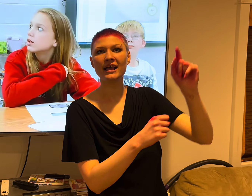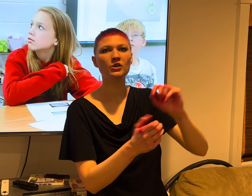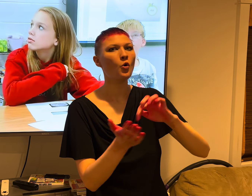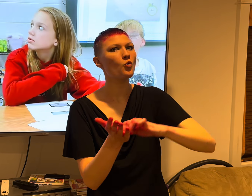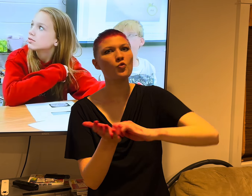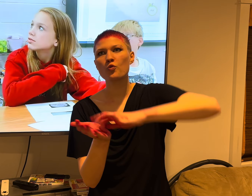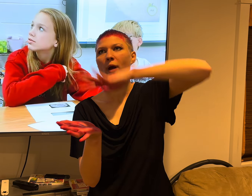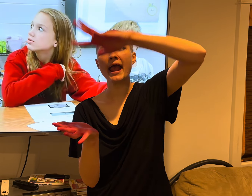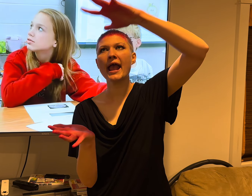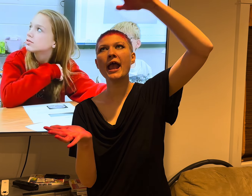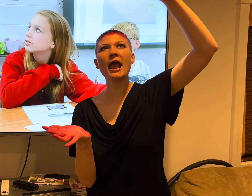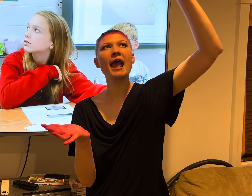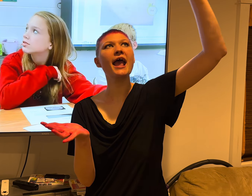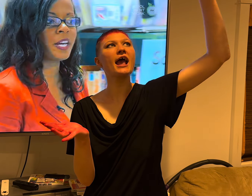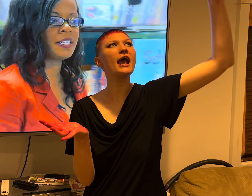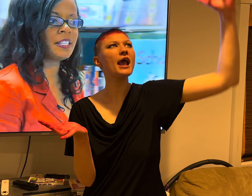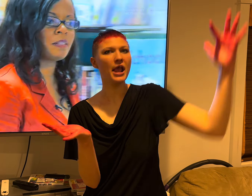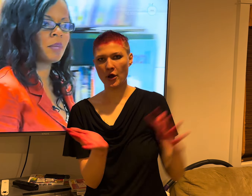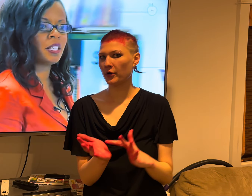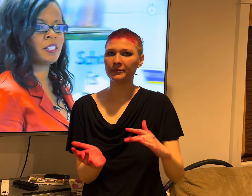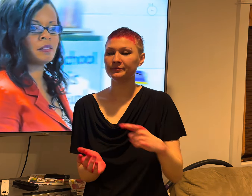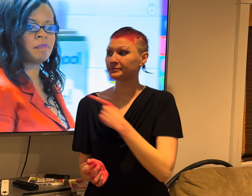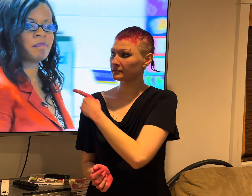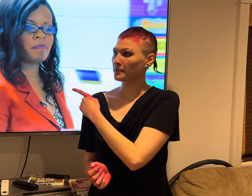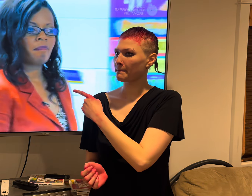mean? What does silhouetted mean?